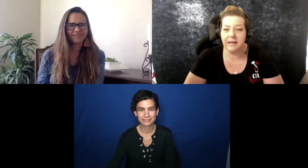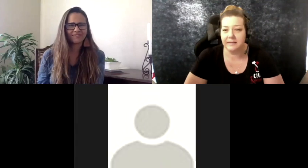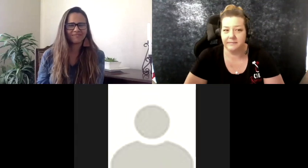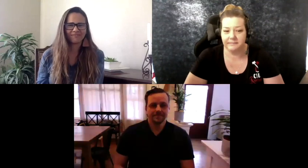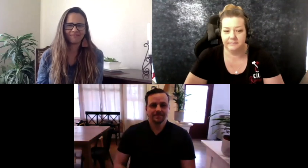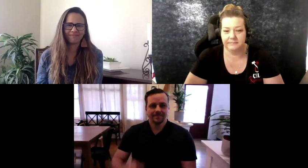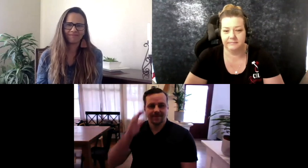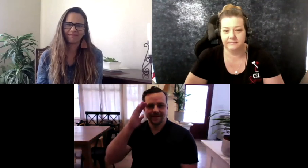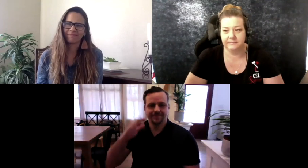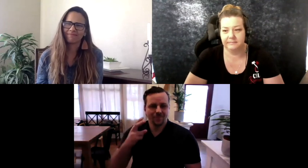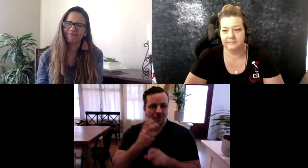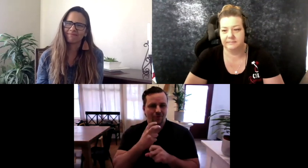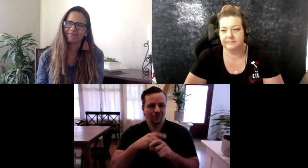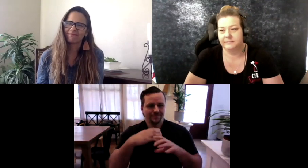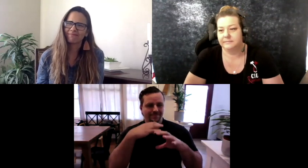Rene.